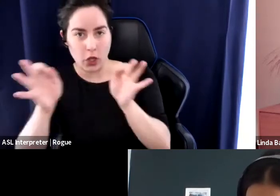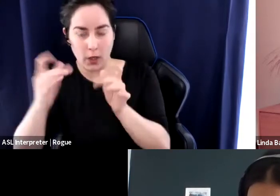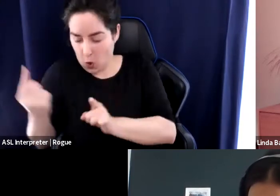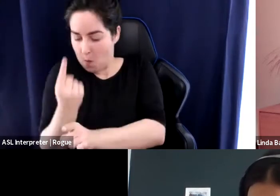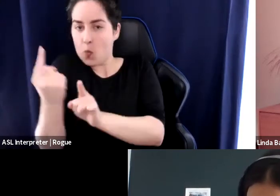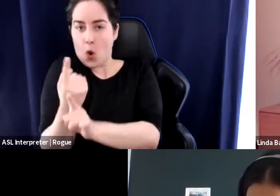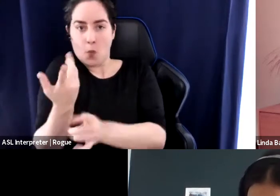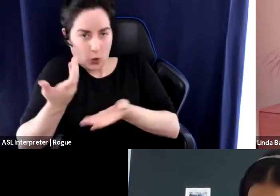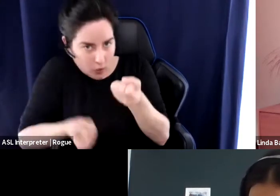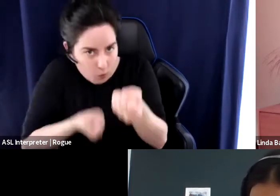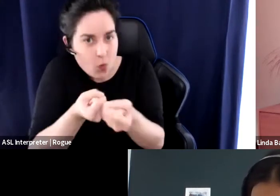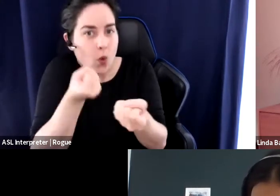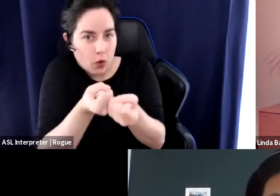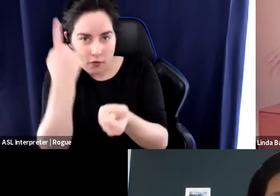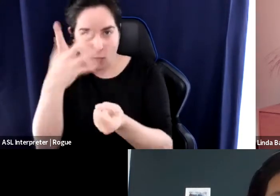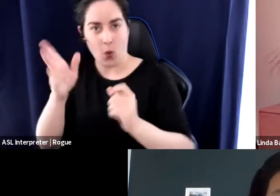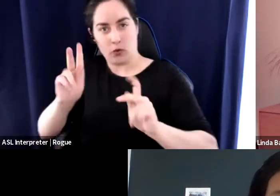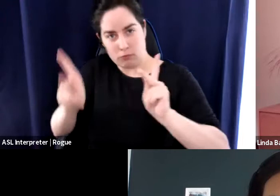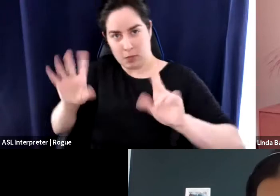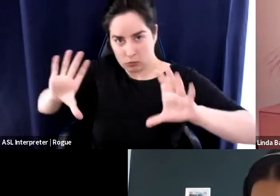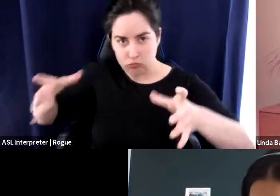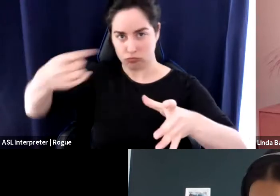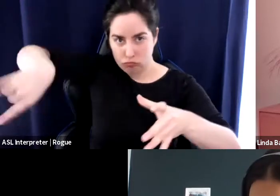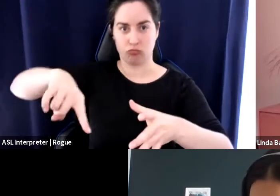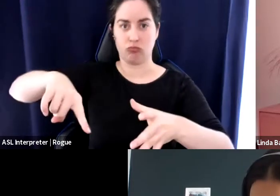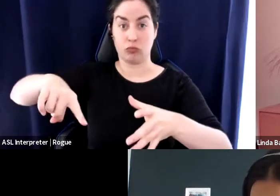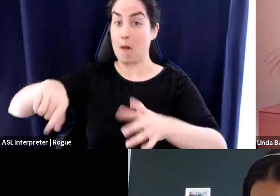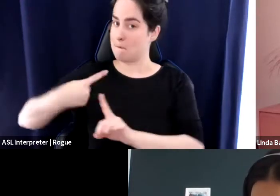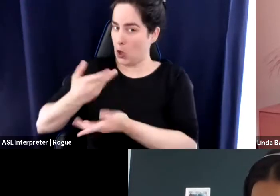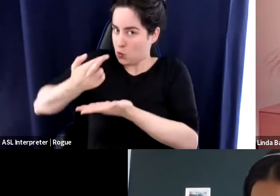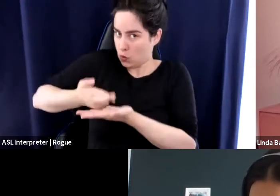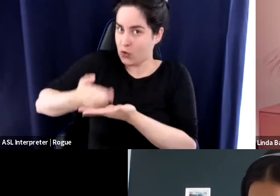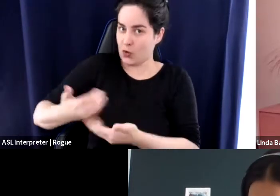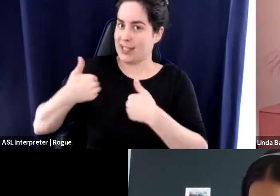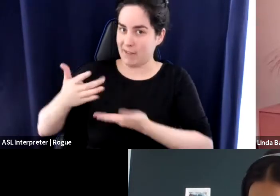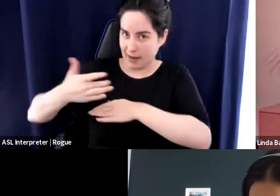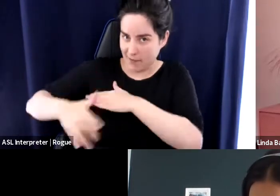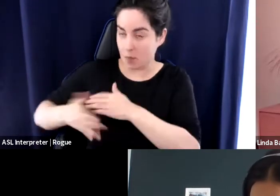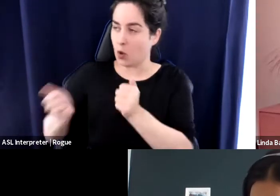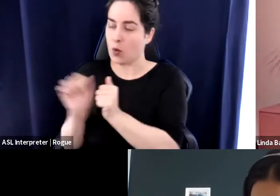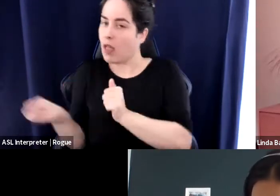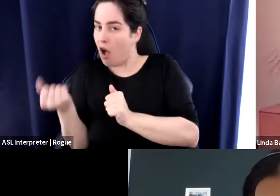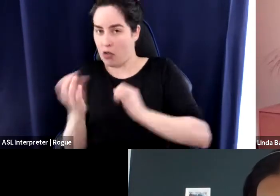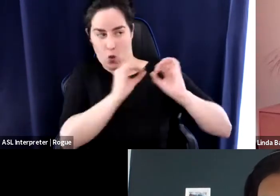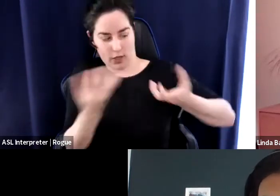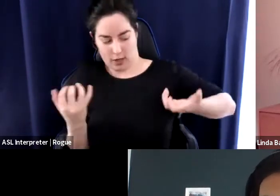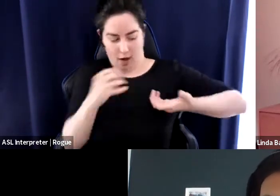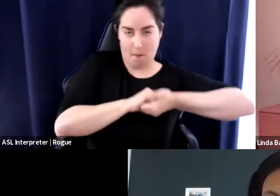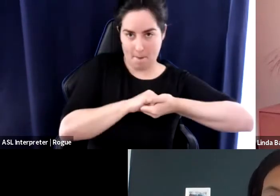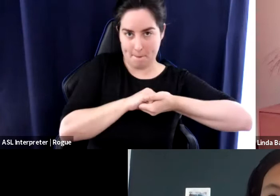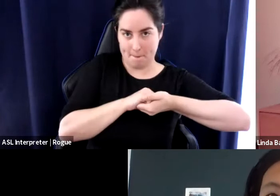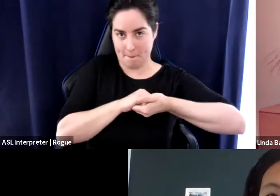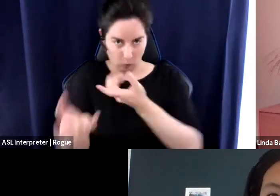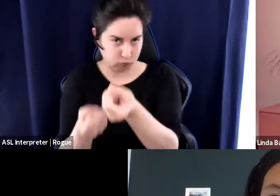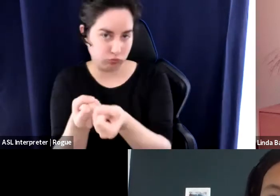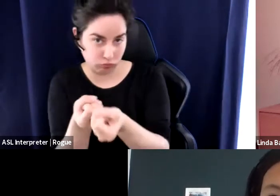appropriate legal services, education, and resources with partner organizations. Roselle, thank you for